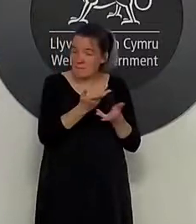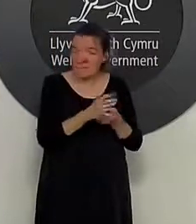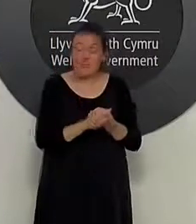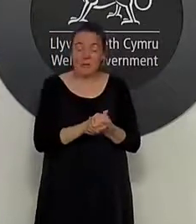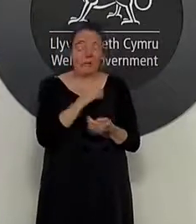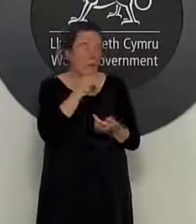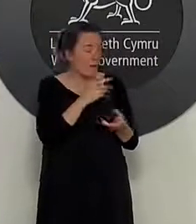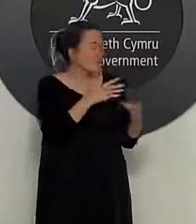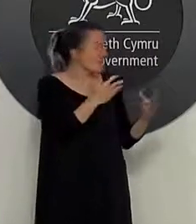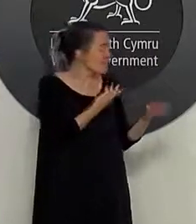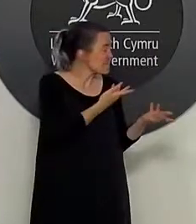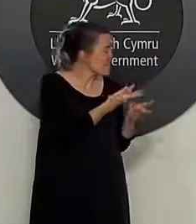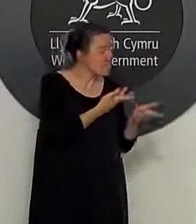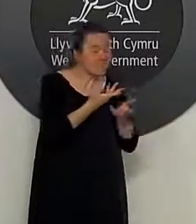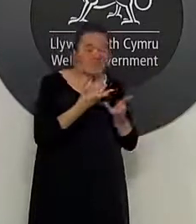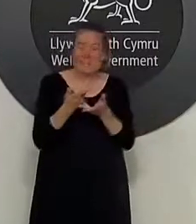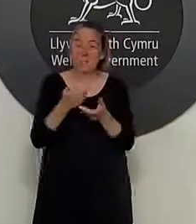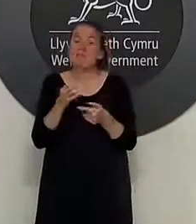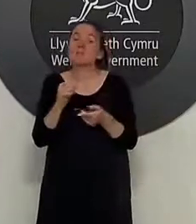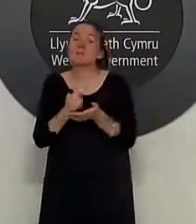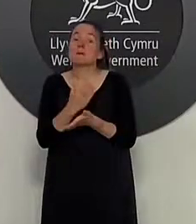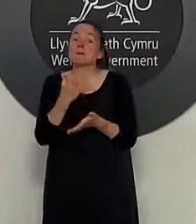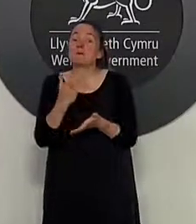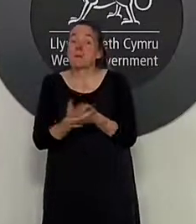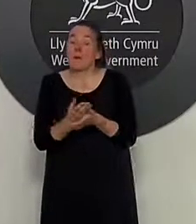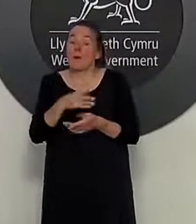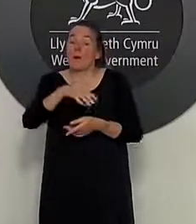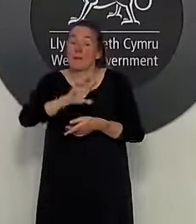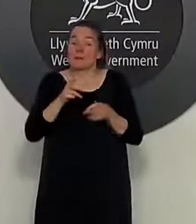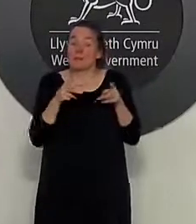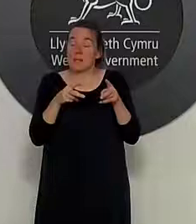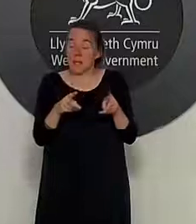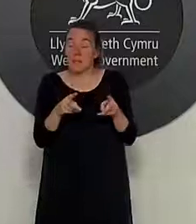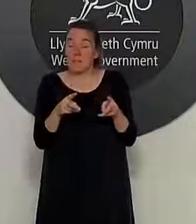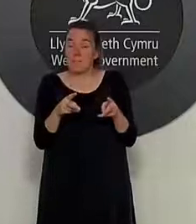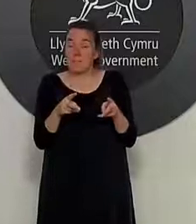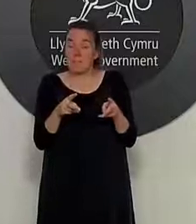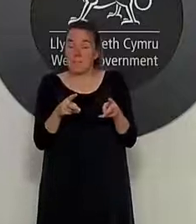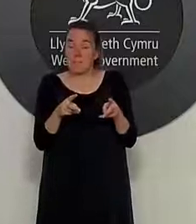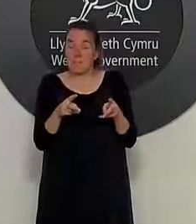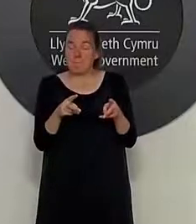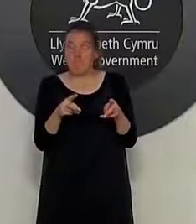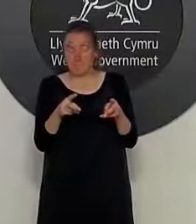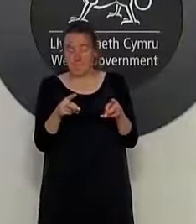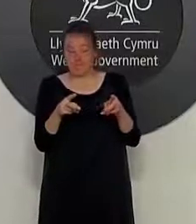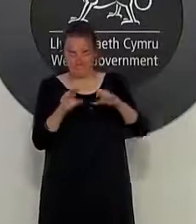weeks to make sure we design the licensing scheme in a way that